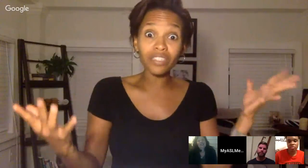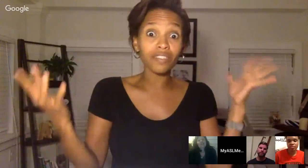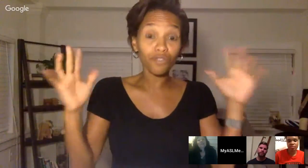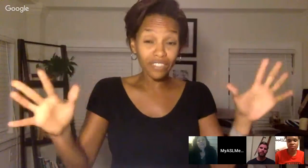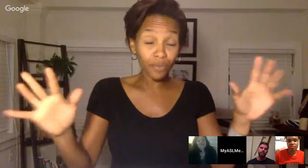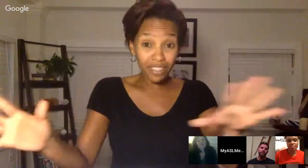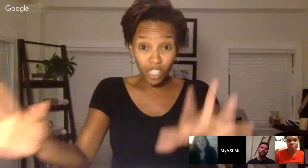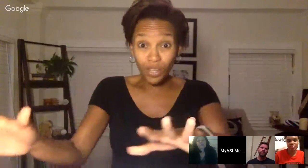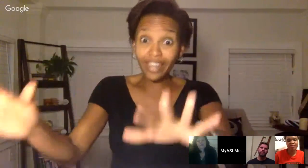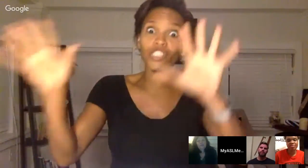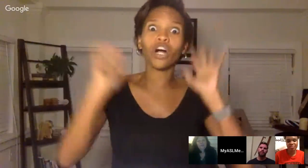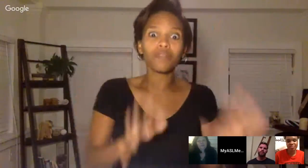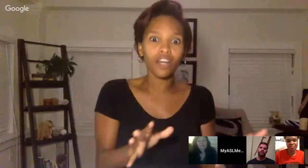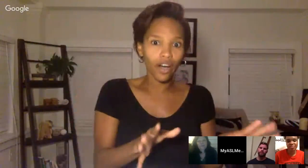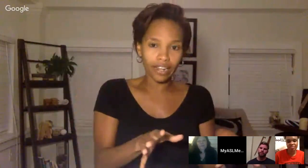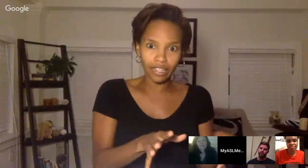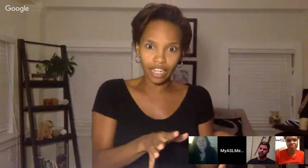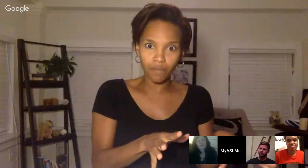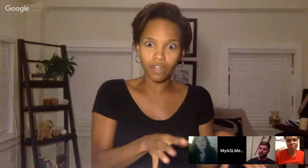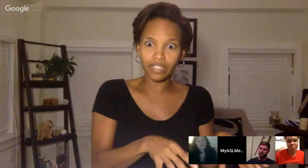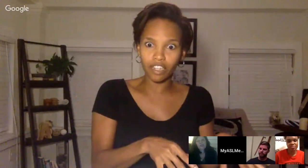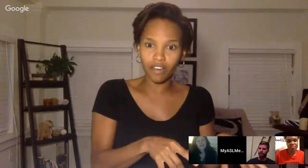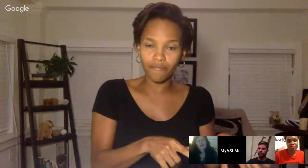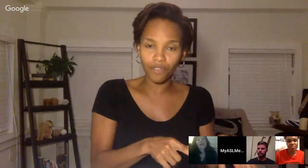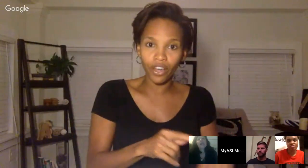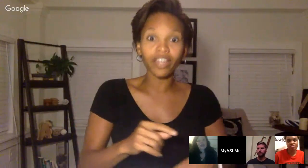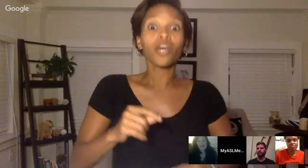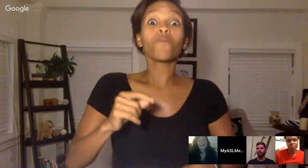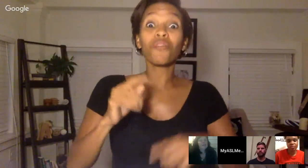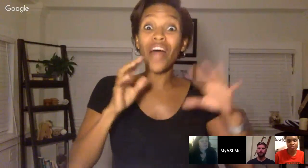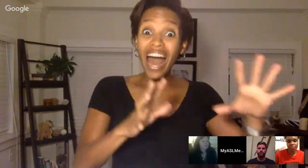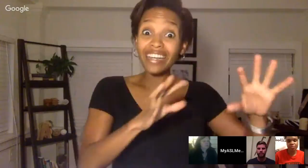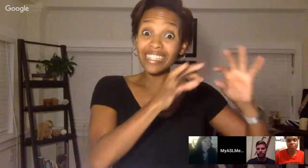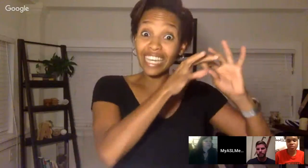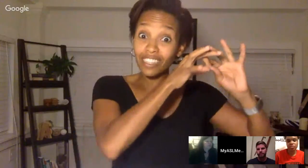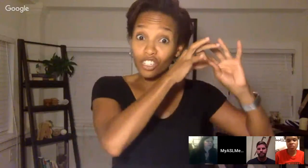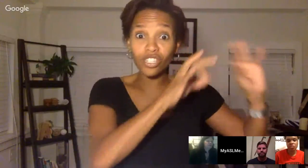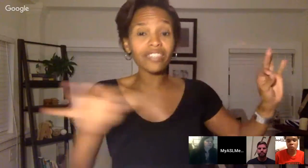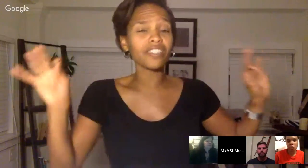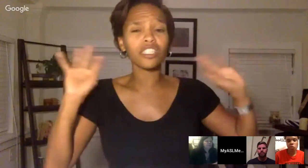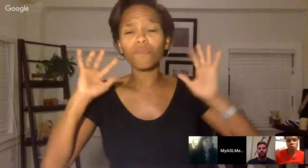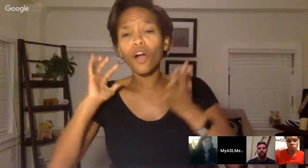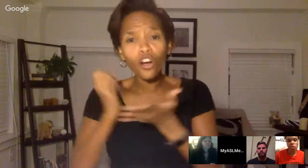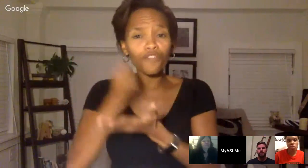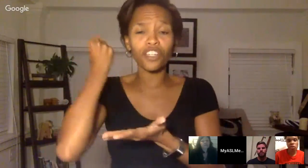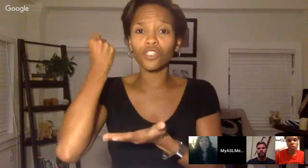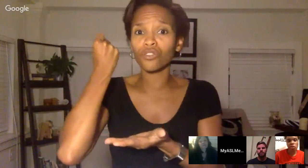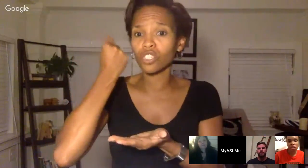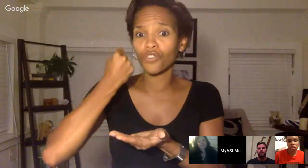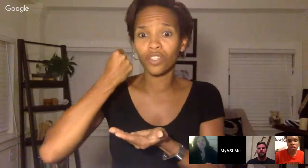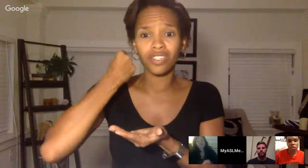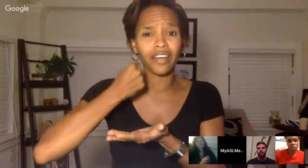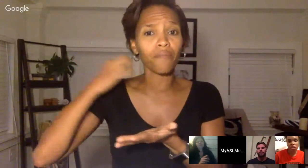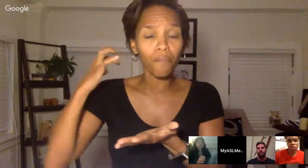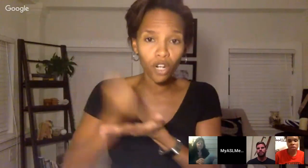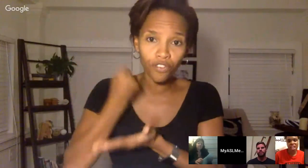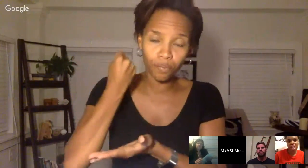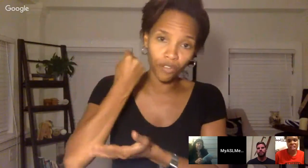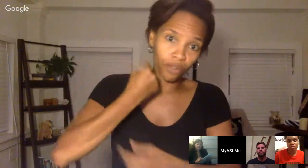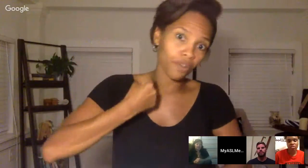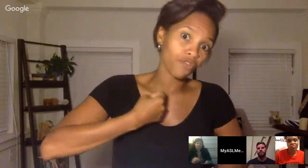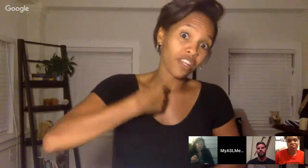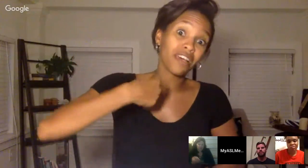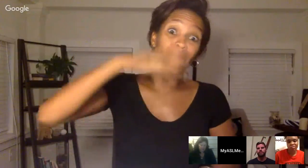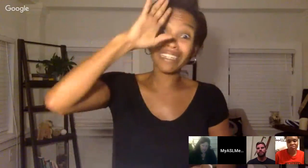leaving this weekend, so I'm gonna go ahead and clean up while he's gone, right? But that English sentence is perfect usage for this sign.